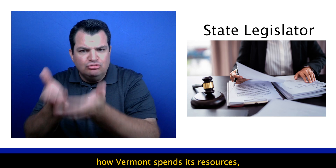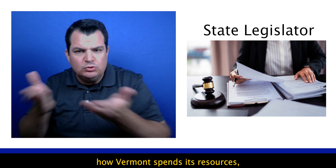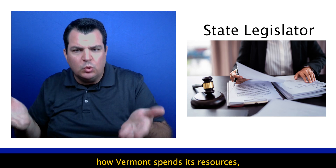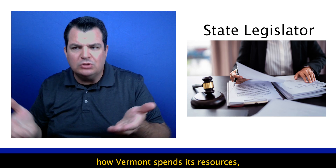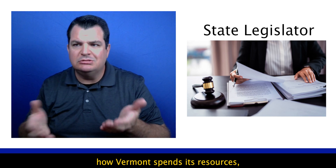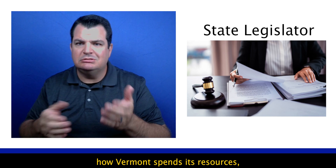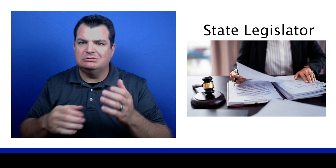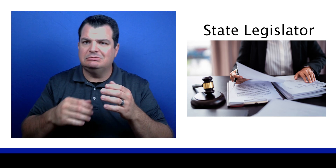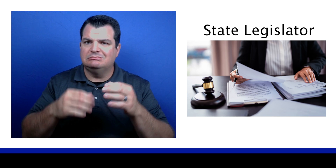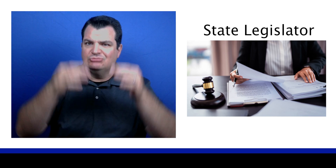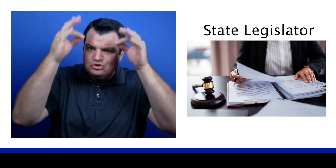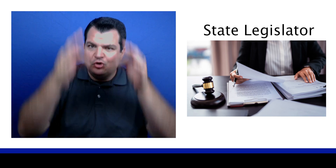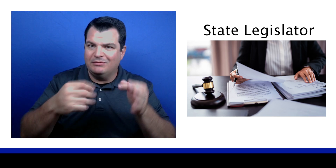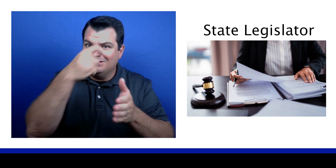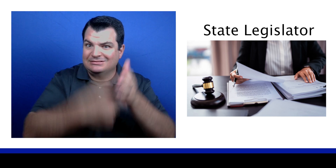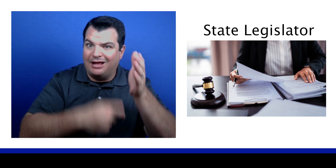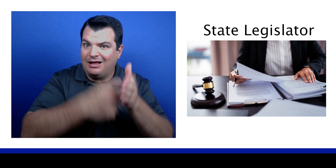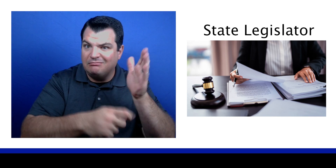determining tax policy.